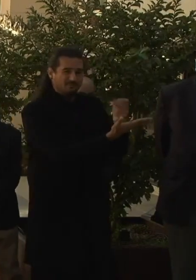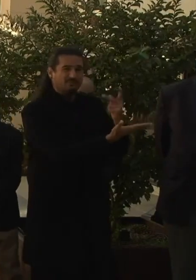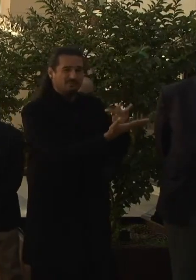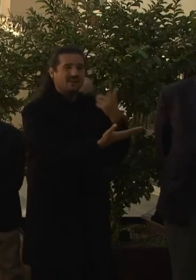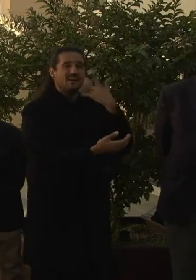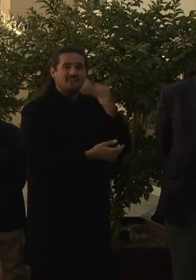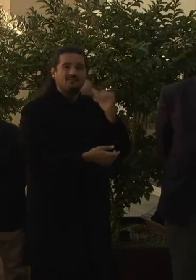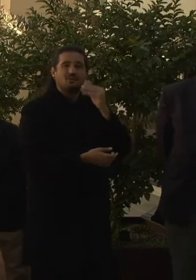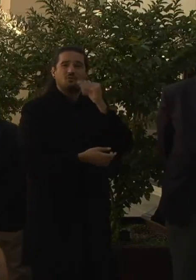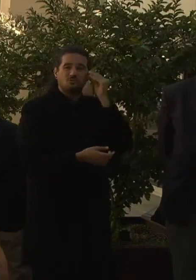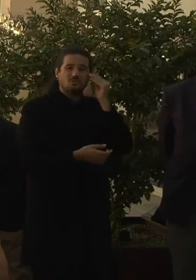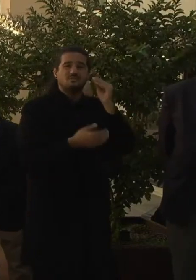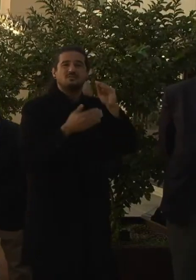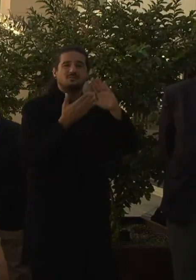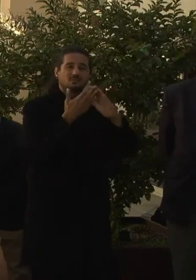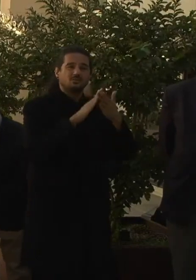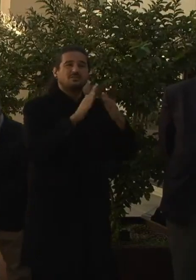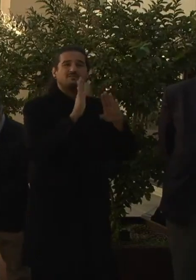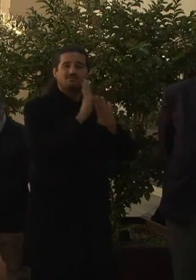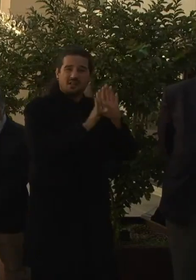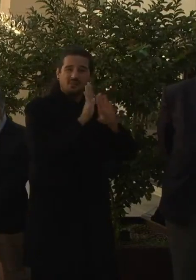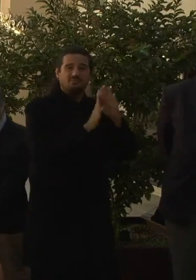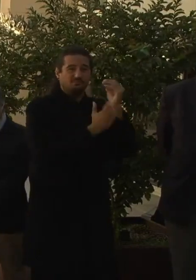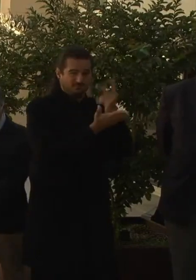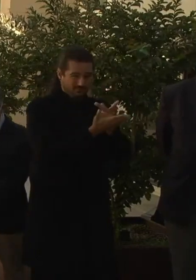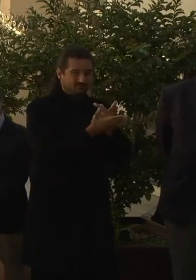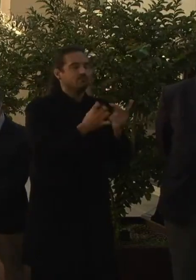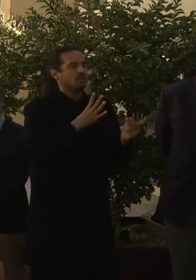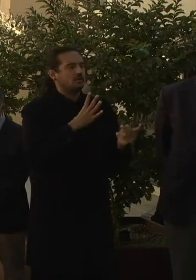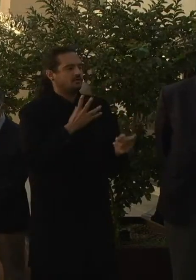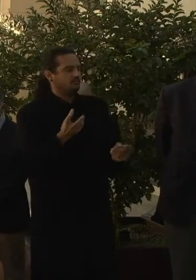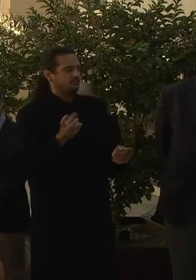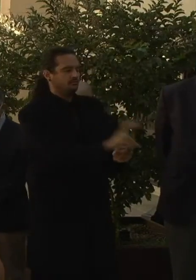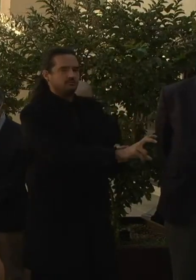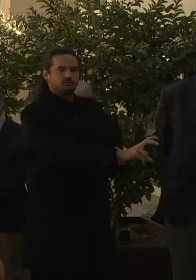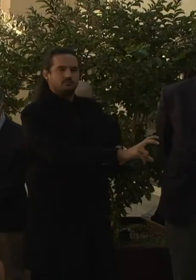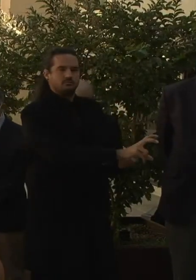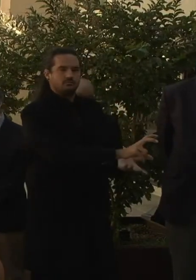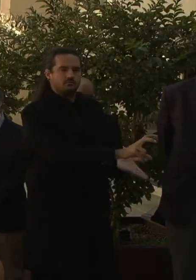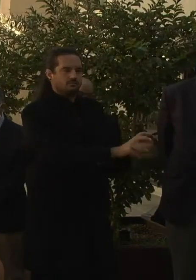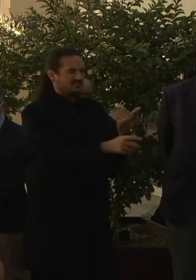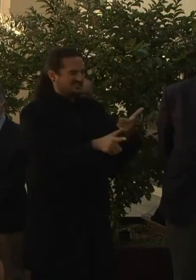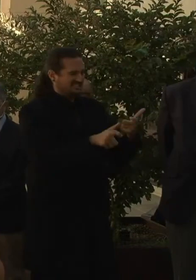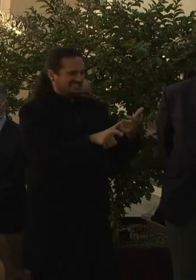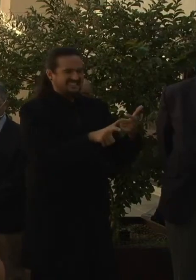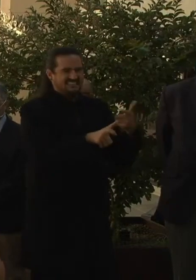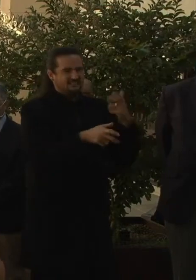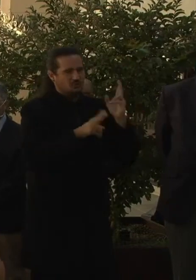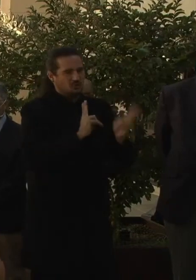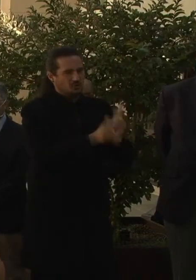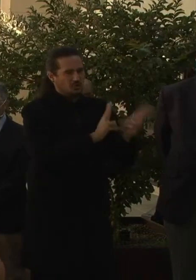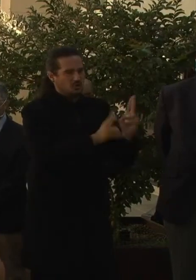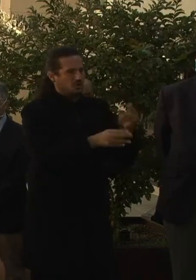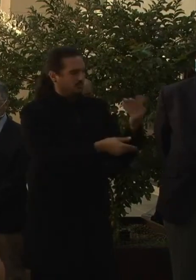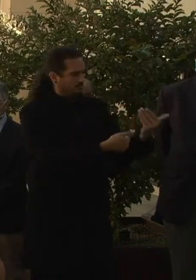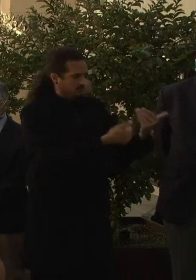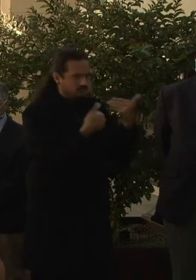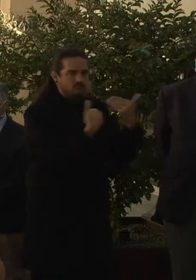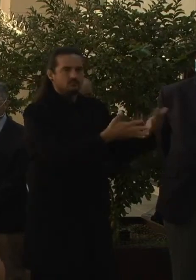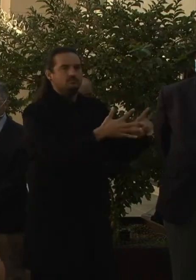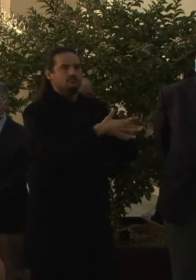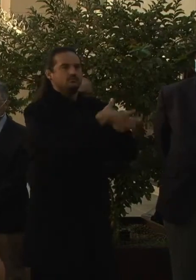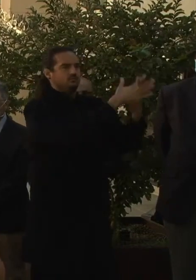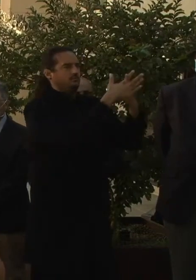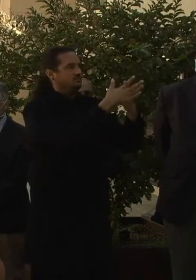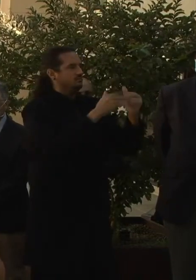Development Department to fast track and to go into construction. We were just here with Director Gustavo Velasquez